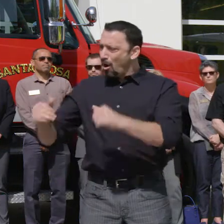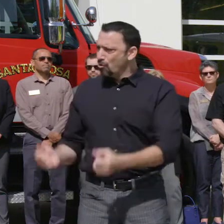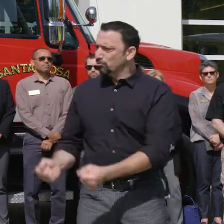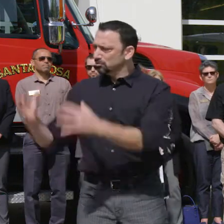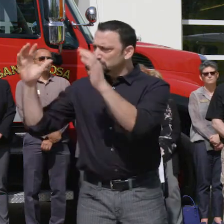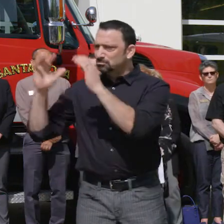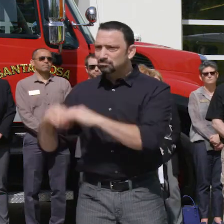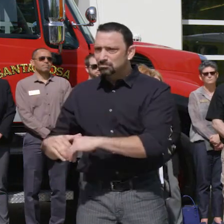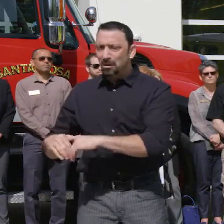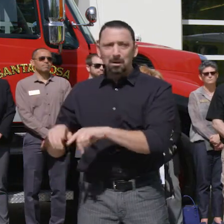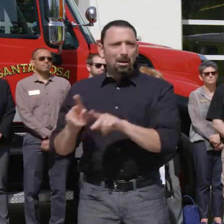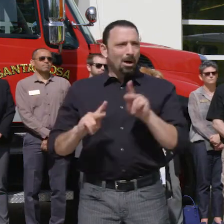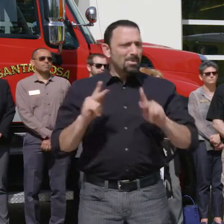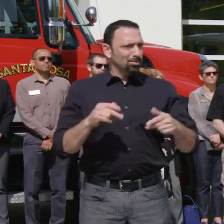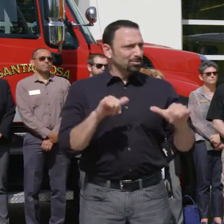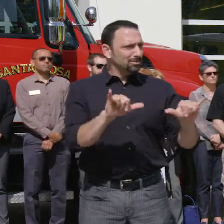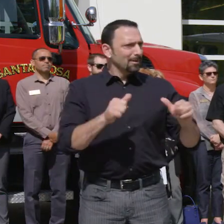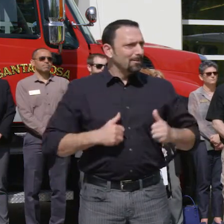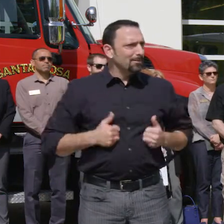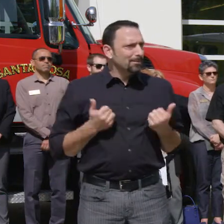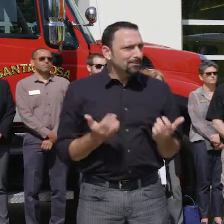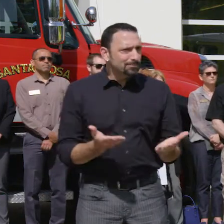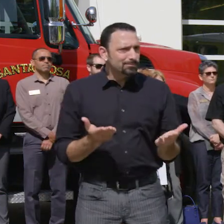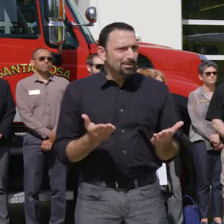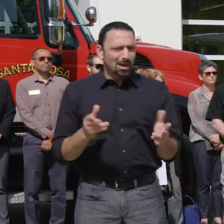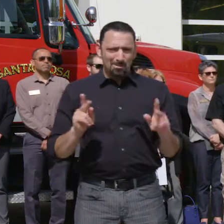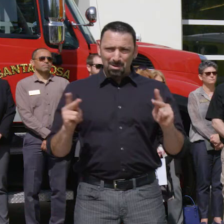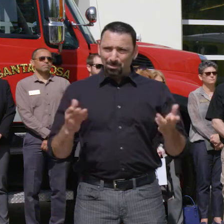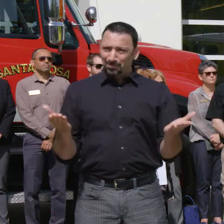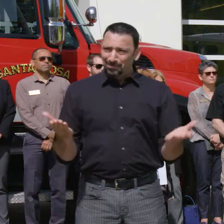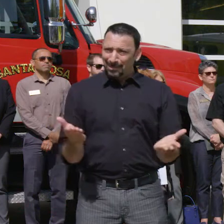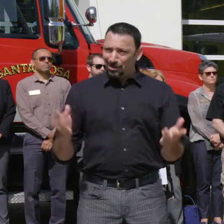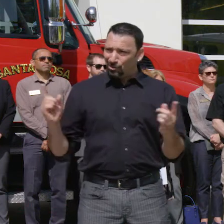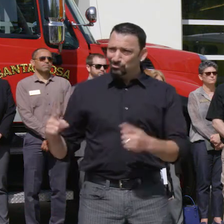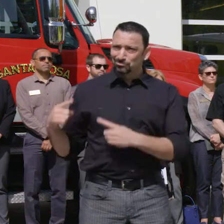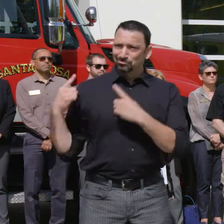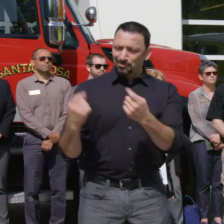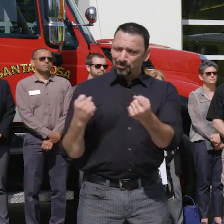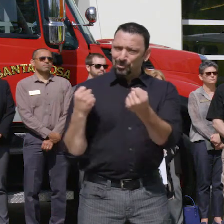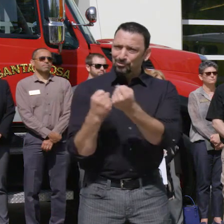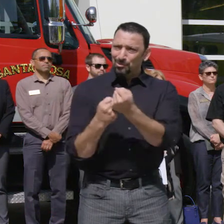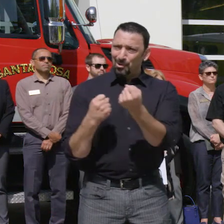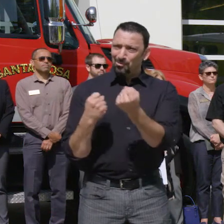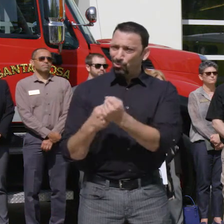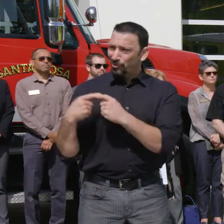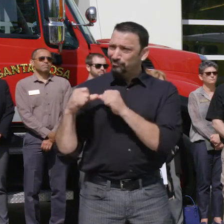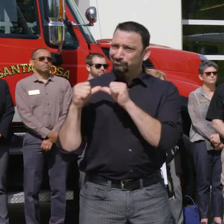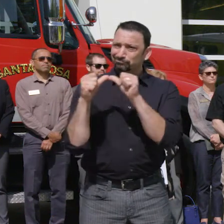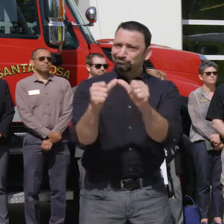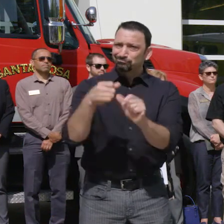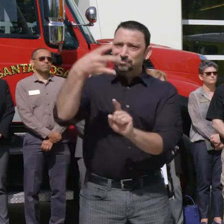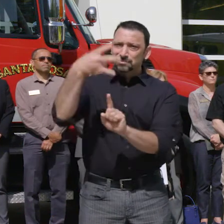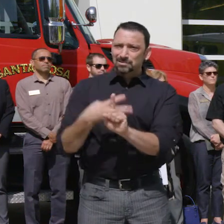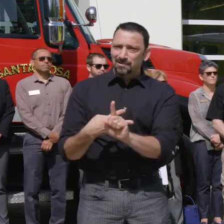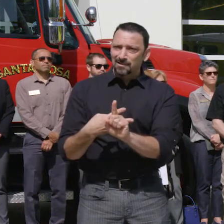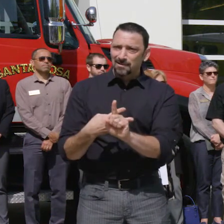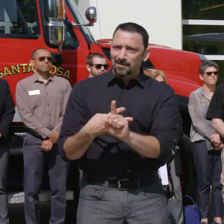haven't, who have been with us in supporting this effort for the last 7 months.